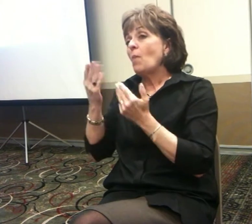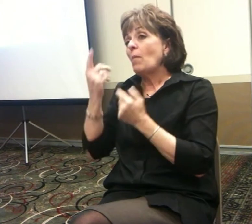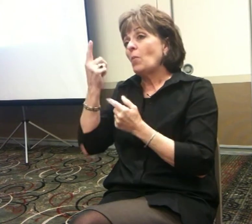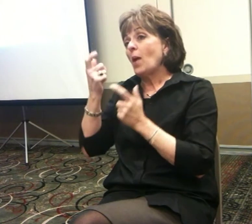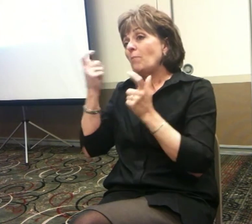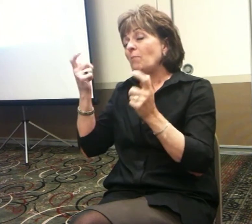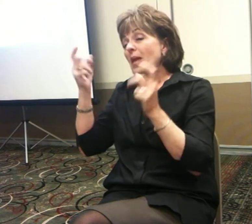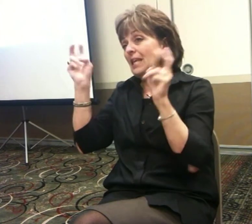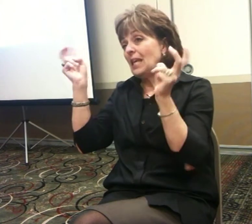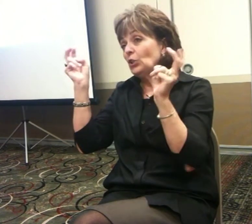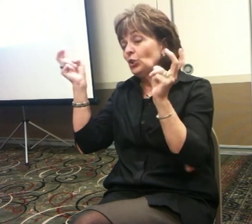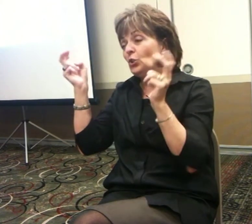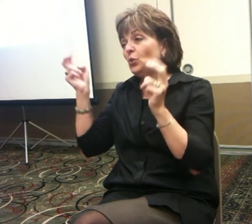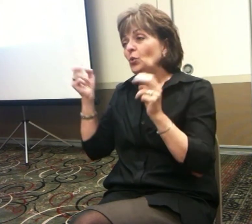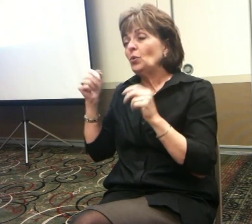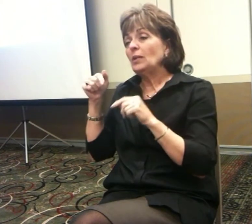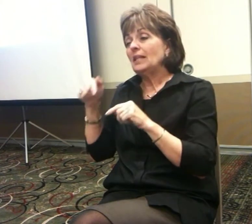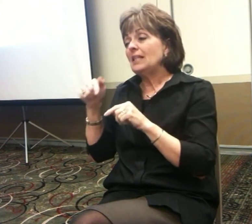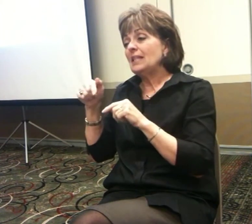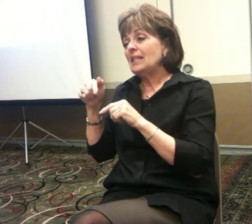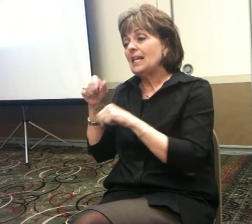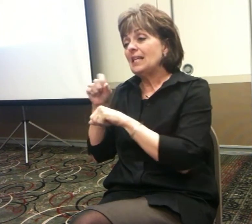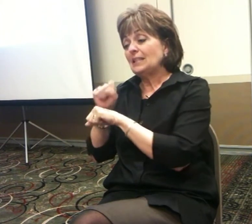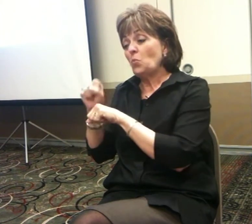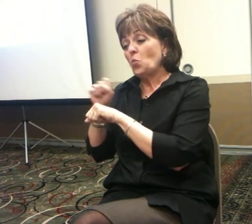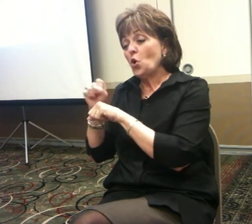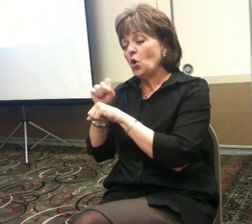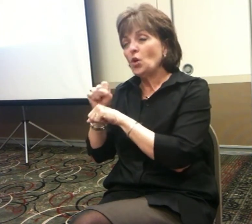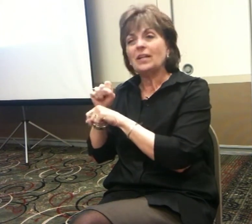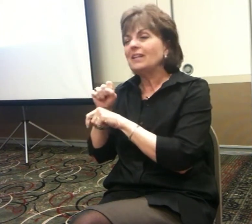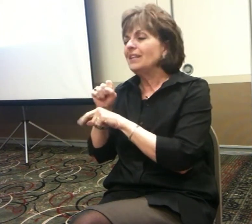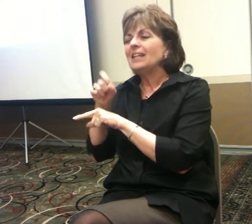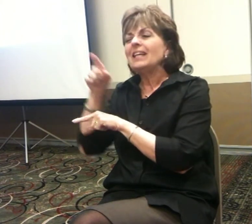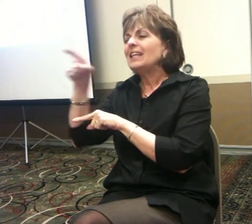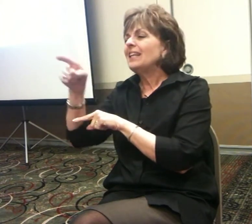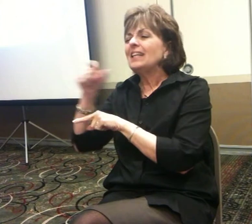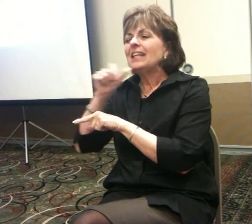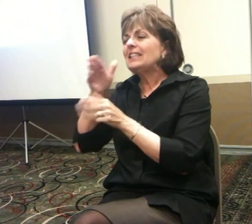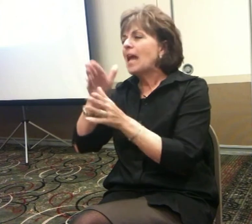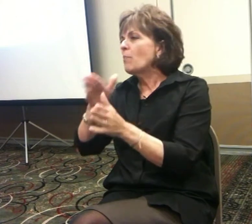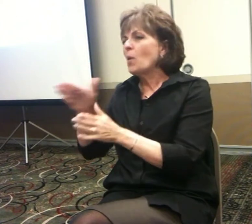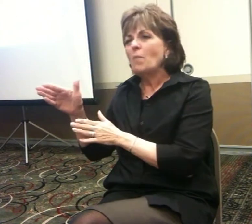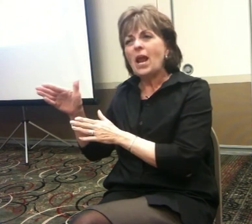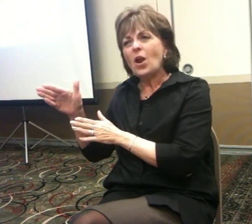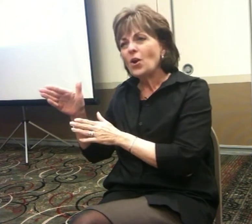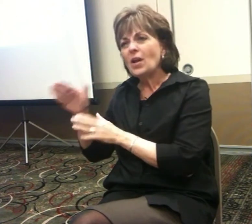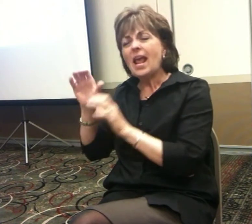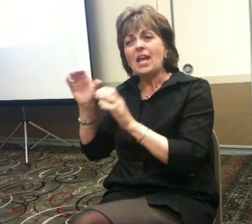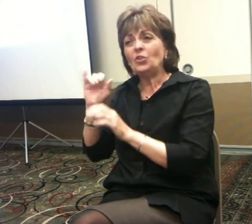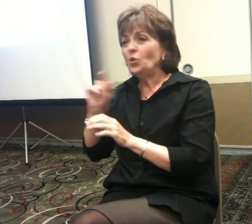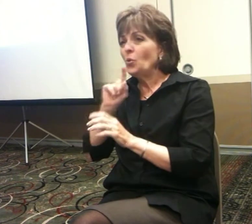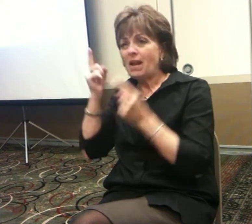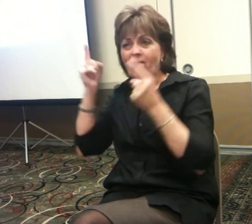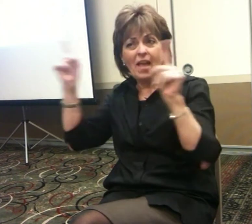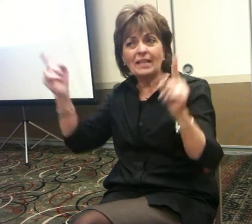is not the work this kid is going to, he's not prepared to come into this and perhaps do it very effectively. Right? Now,